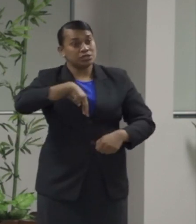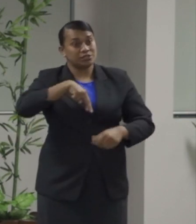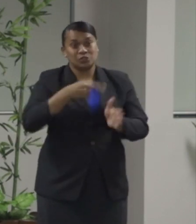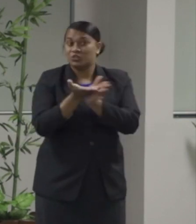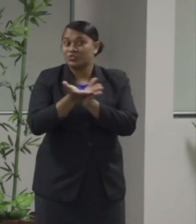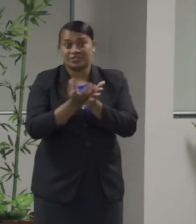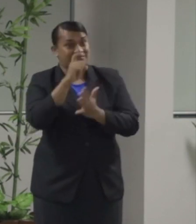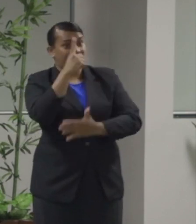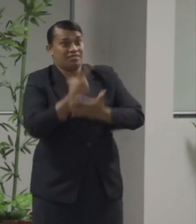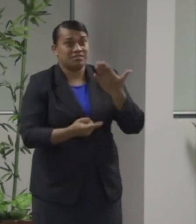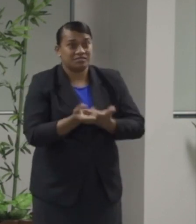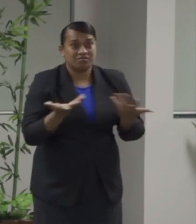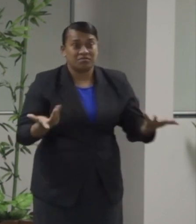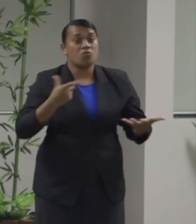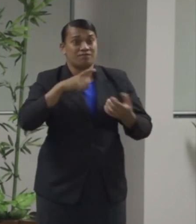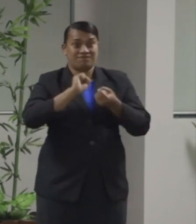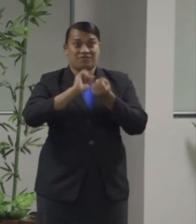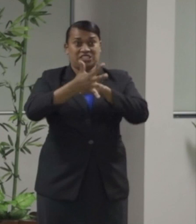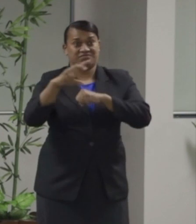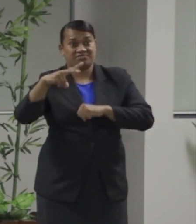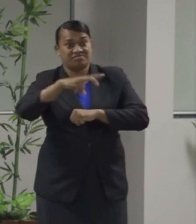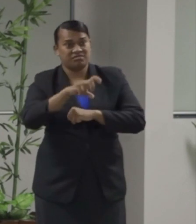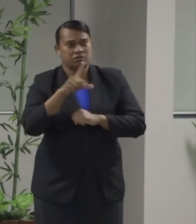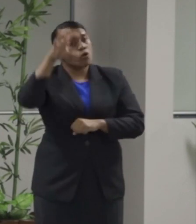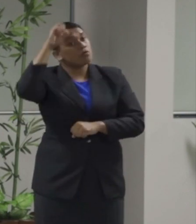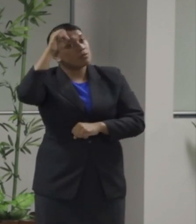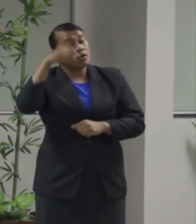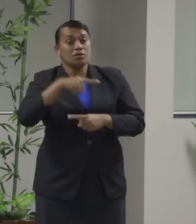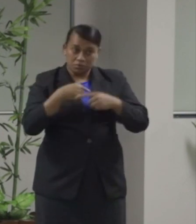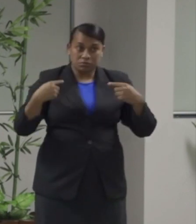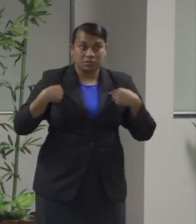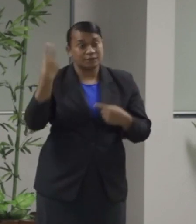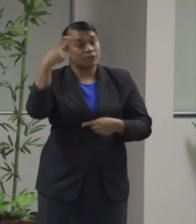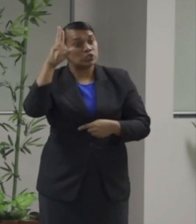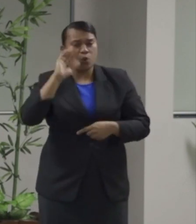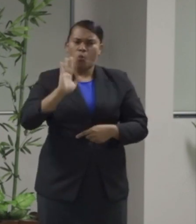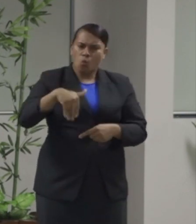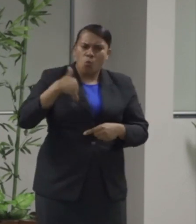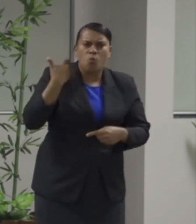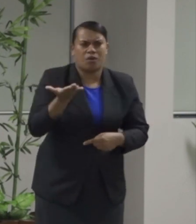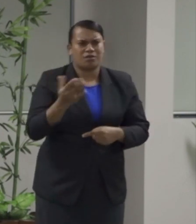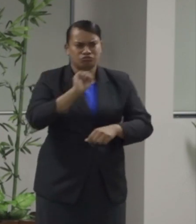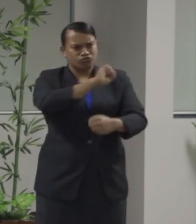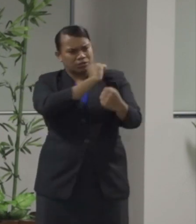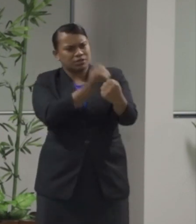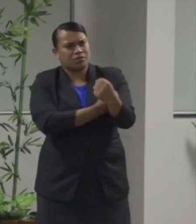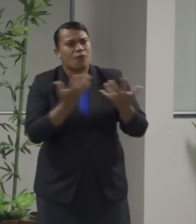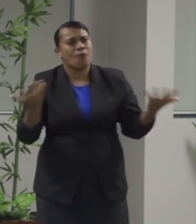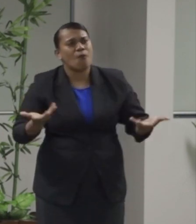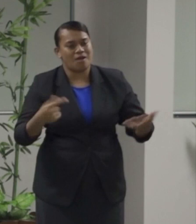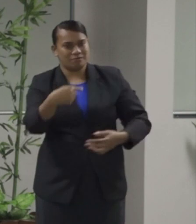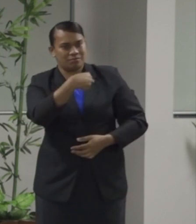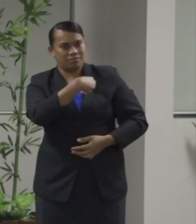this virus, remember, we Fijians always draw our greatest strength from faith, never from